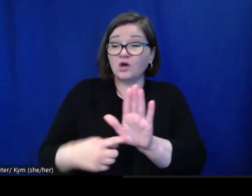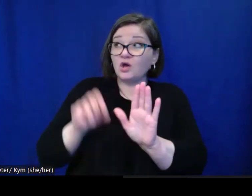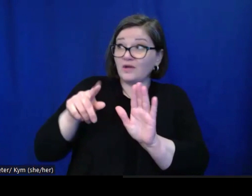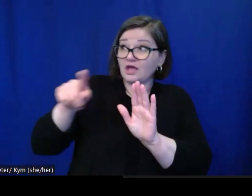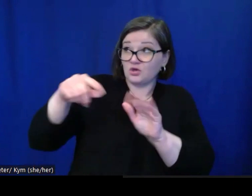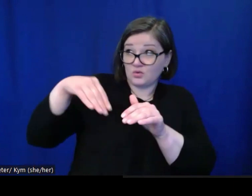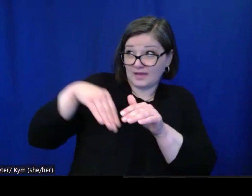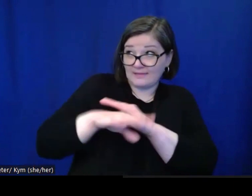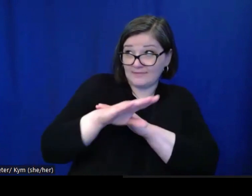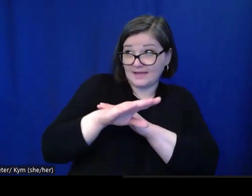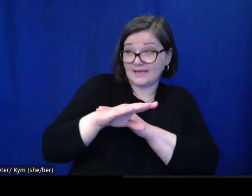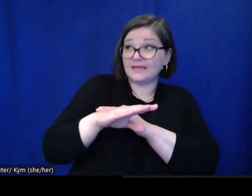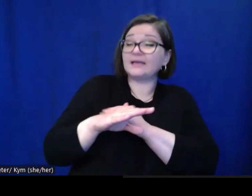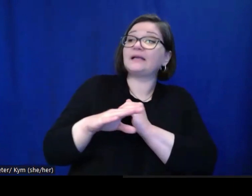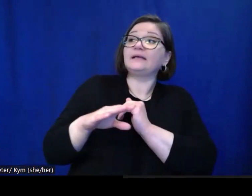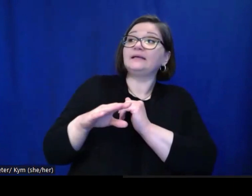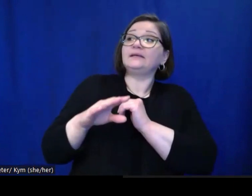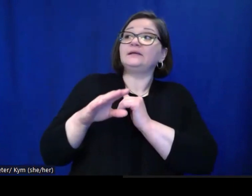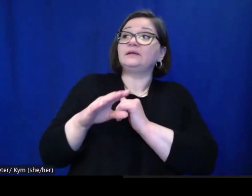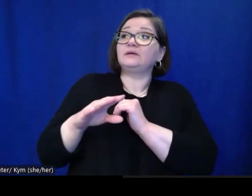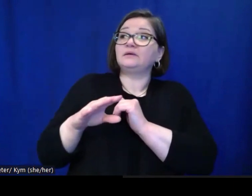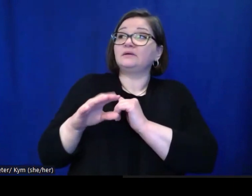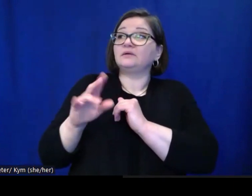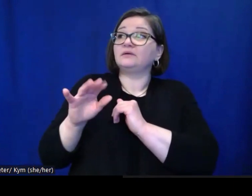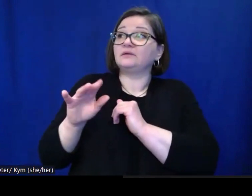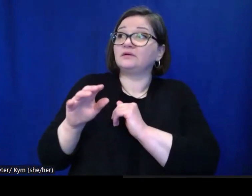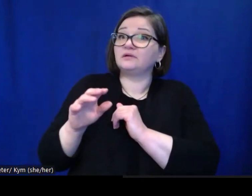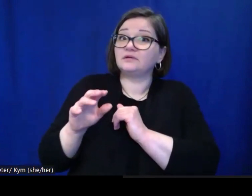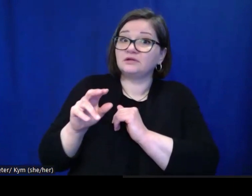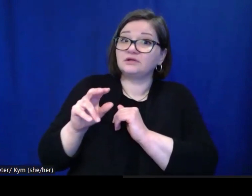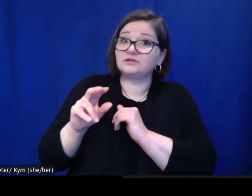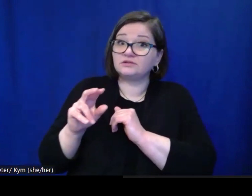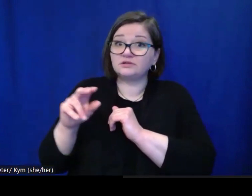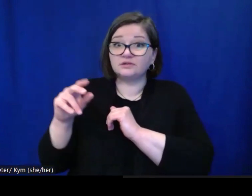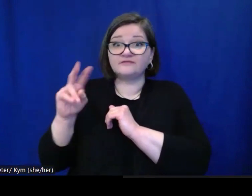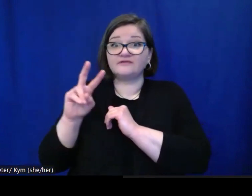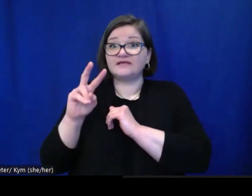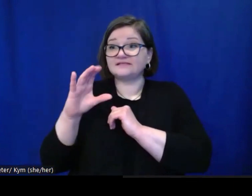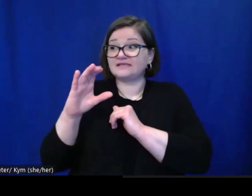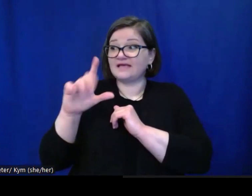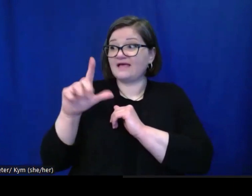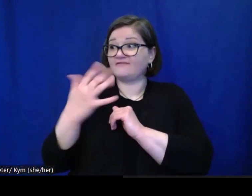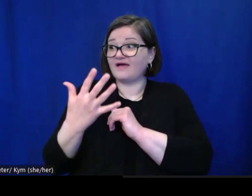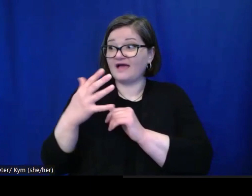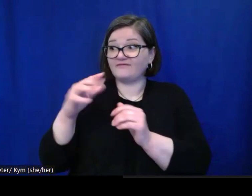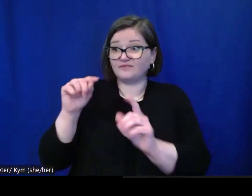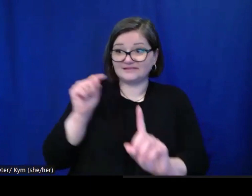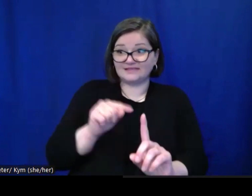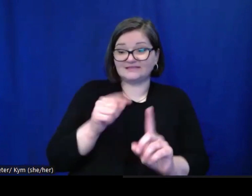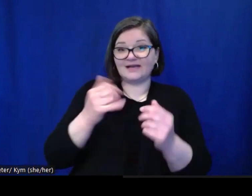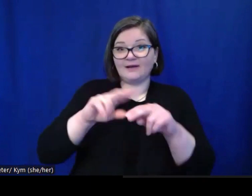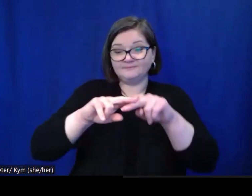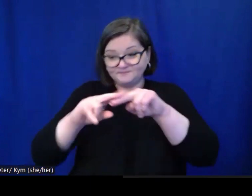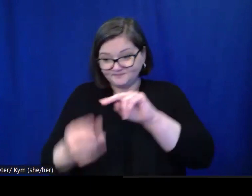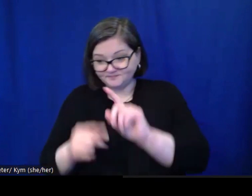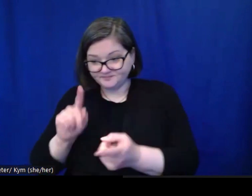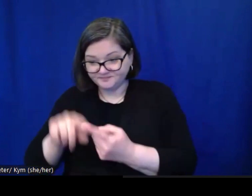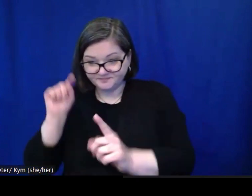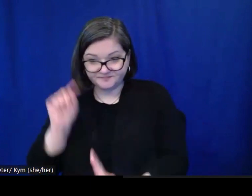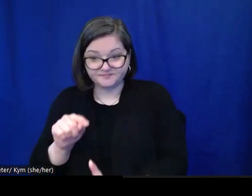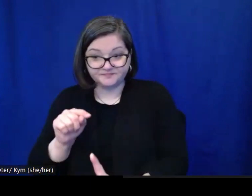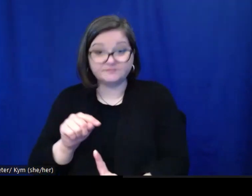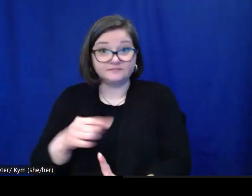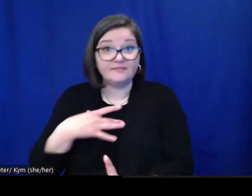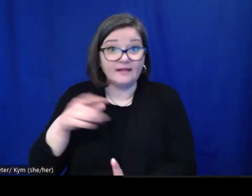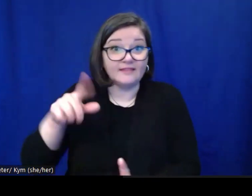in and your PCL5 was this, and now it's decreased to this. They